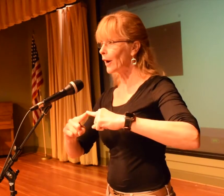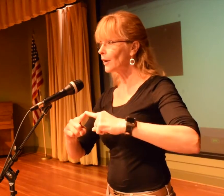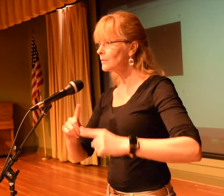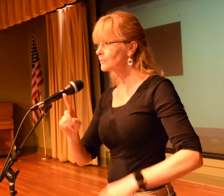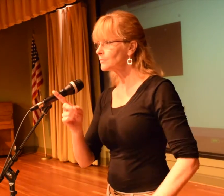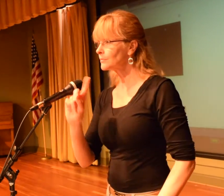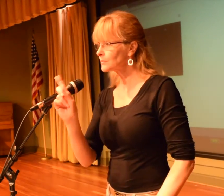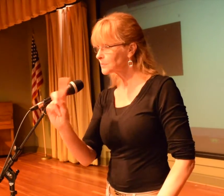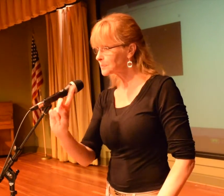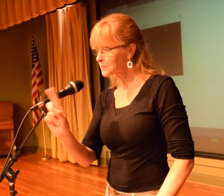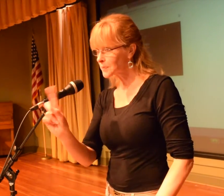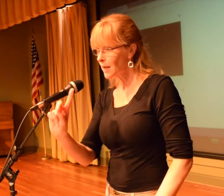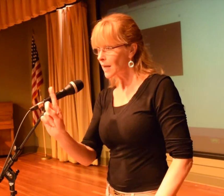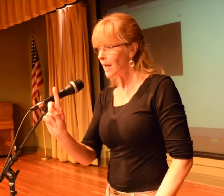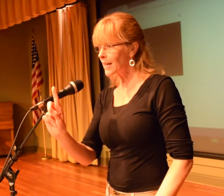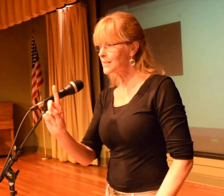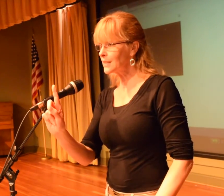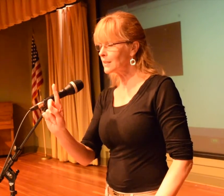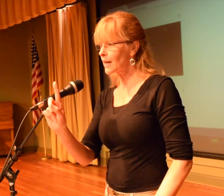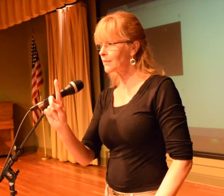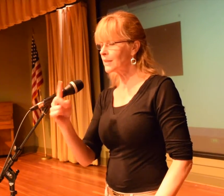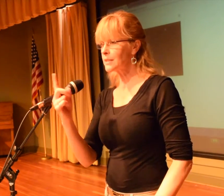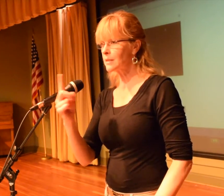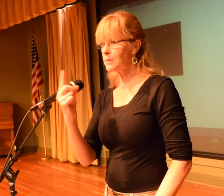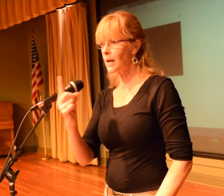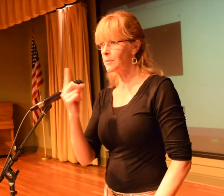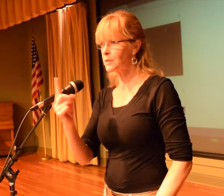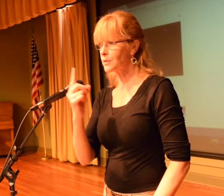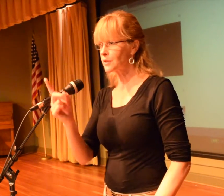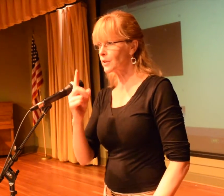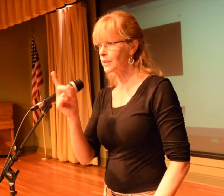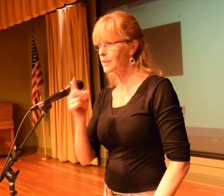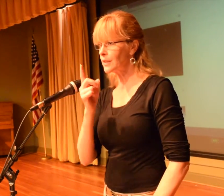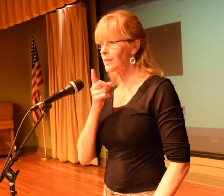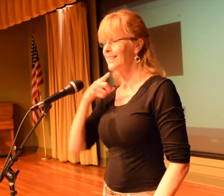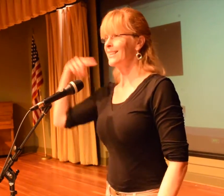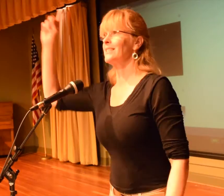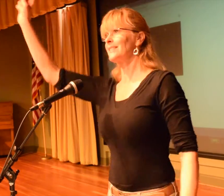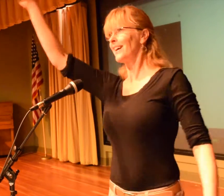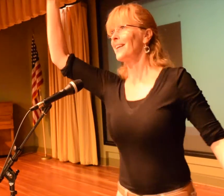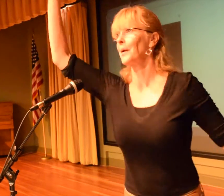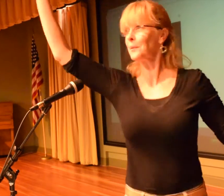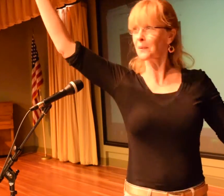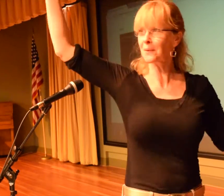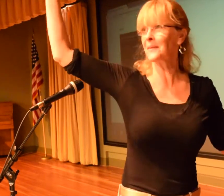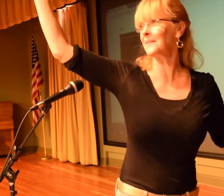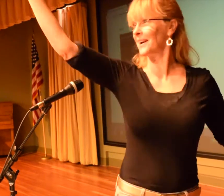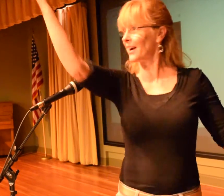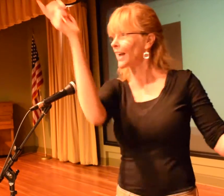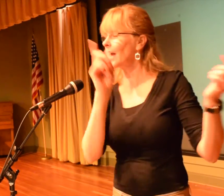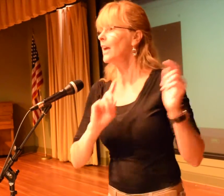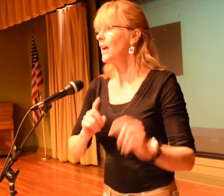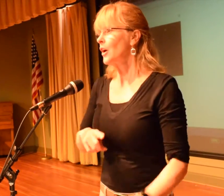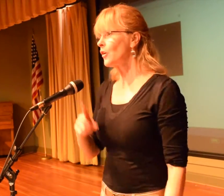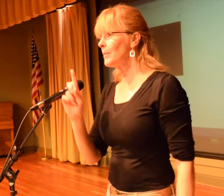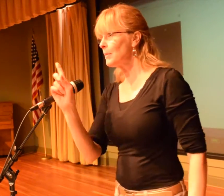where. And I see a lot of this sometimes, they're circling it. It's not like, woohoo, okay? Remember,